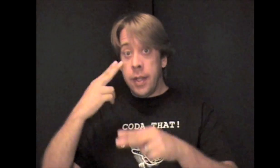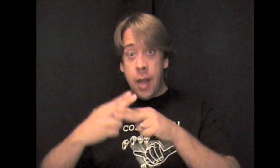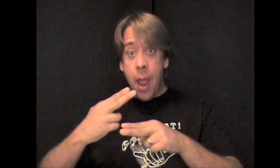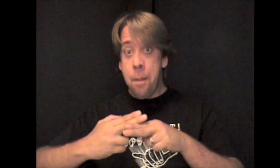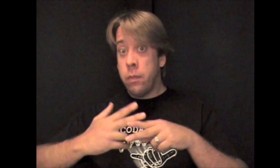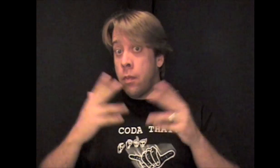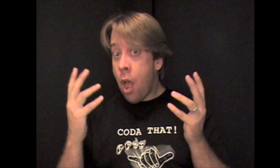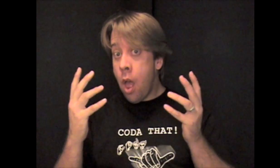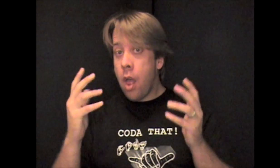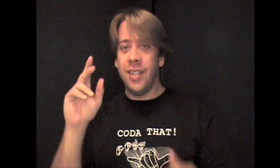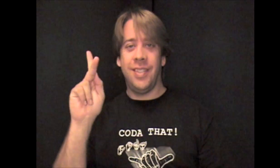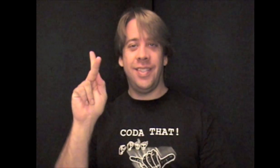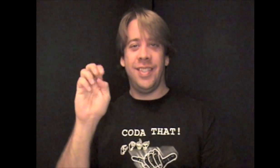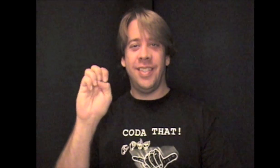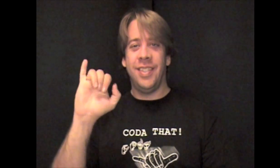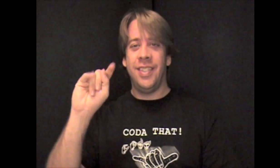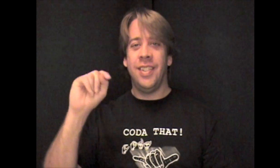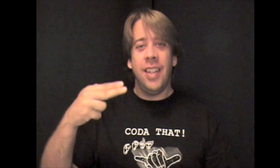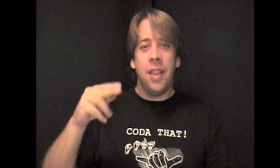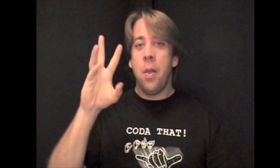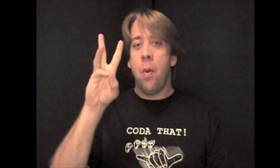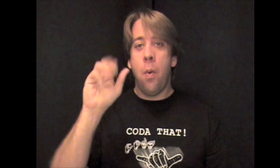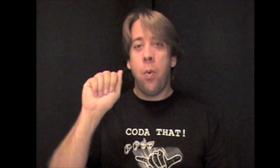Hi, my name is Keith Wann,